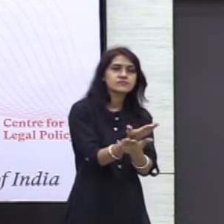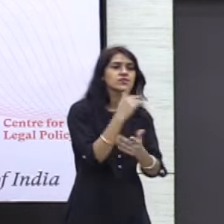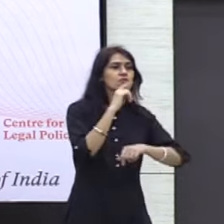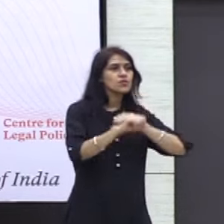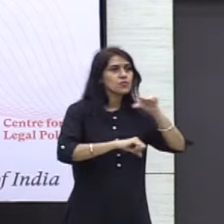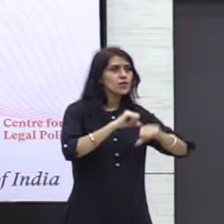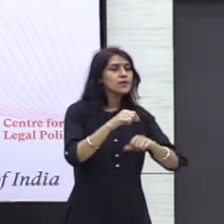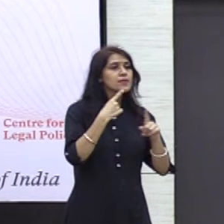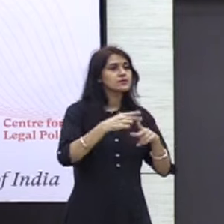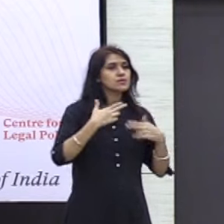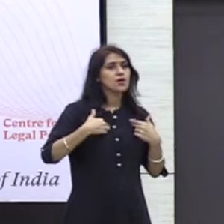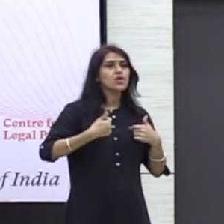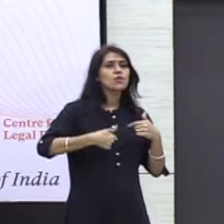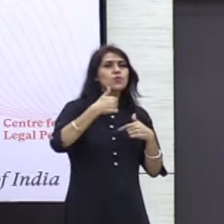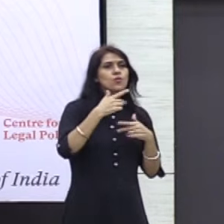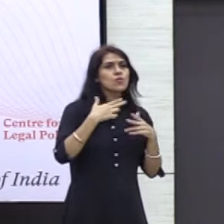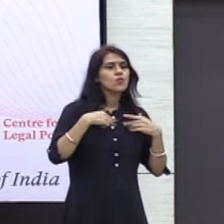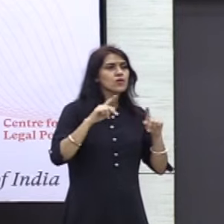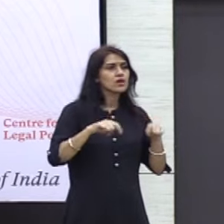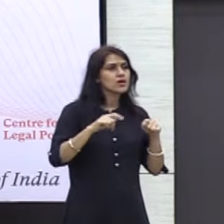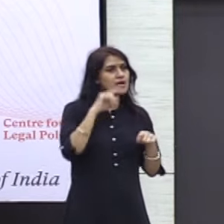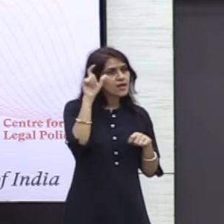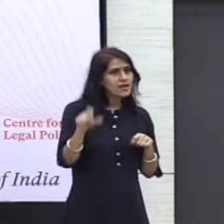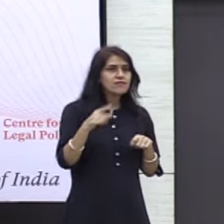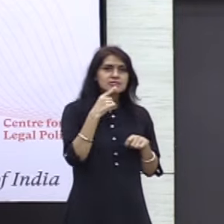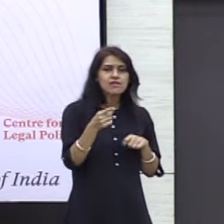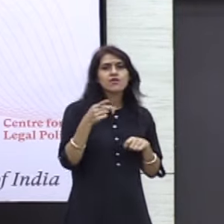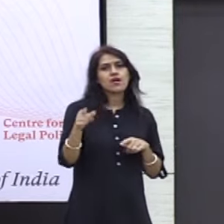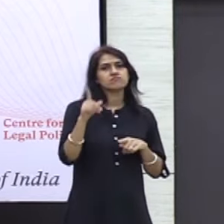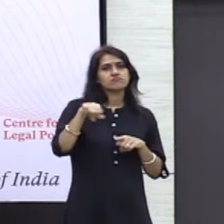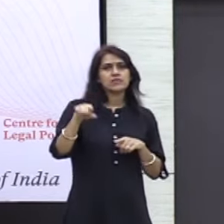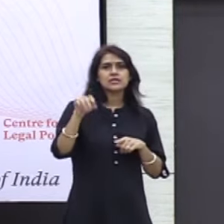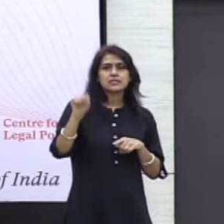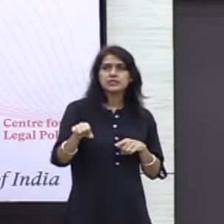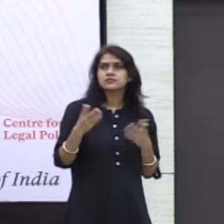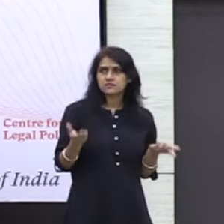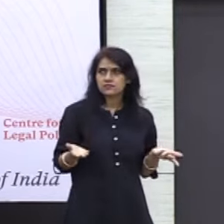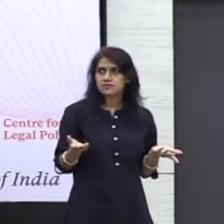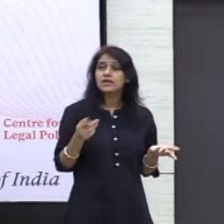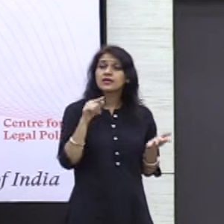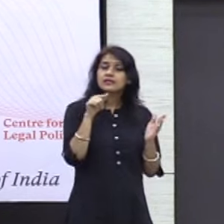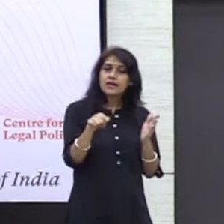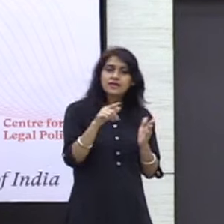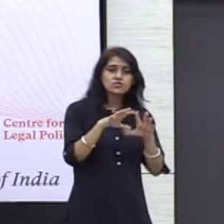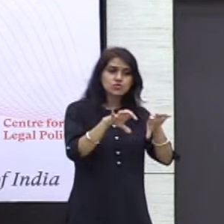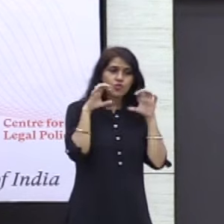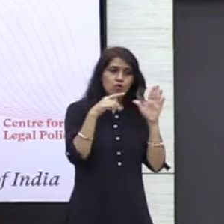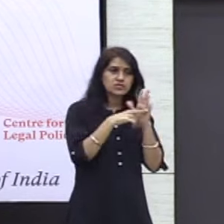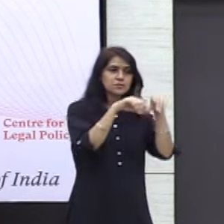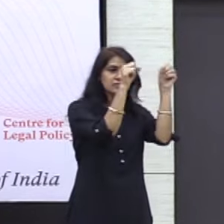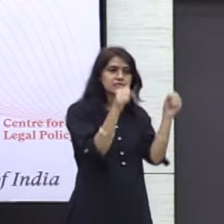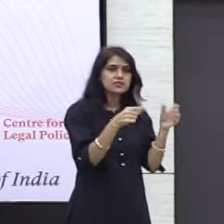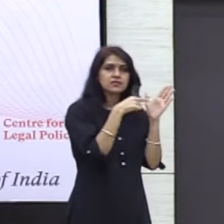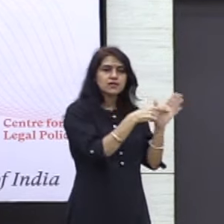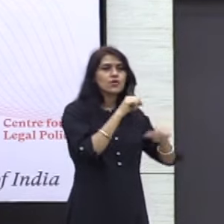And the magistrate in that area will have the right to take cognizance of the offense. In other words, and that's part of our constitutional structure. In